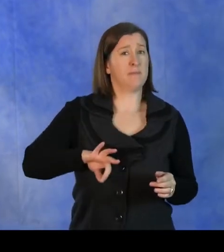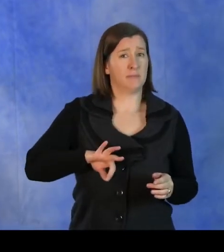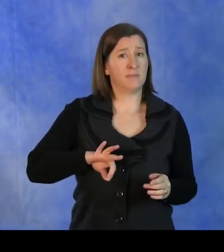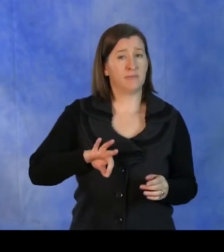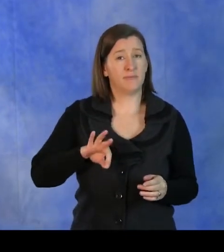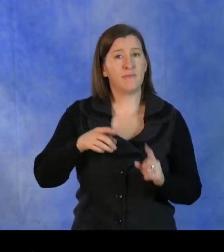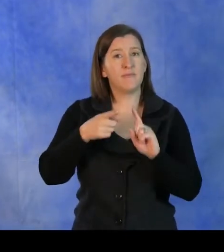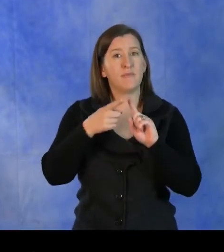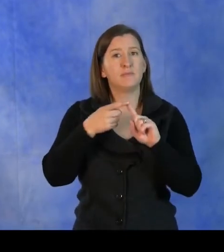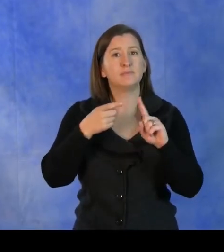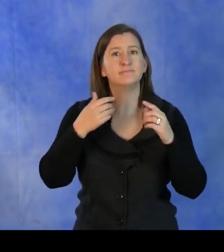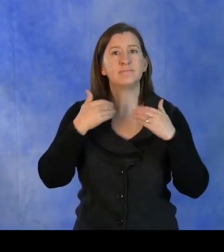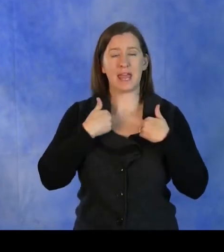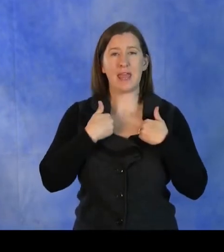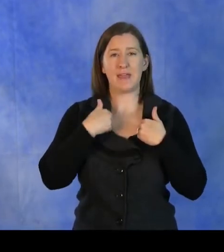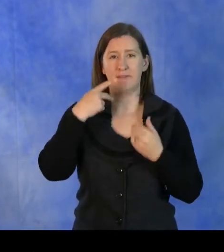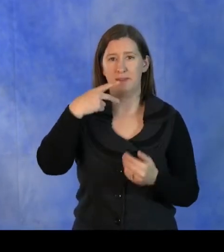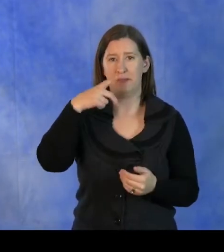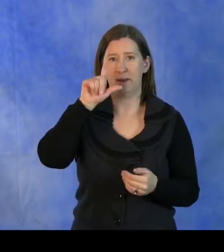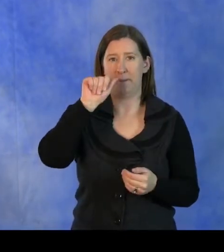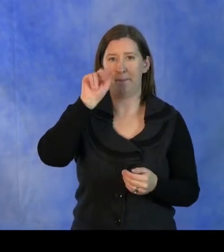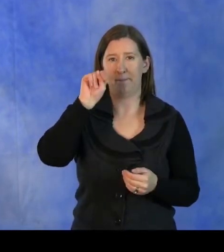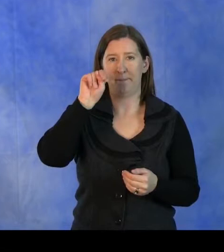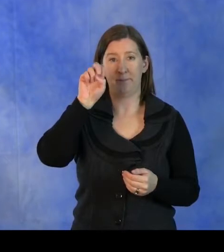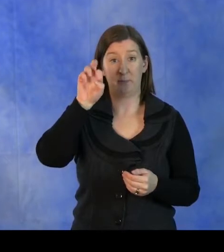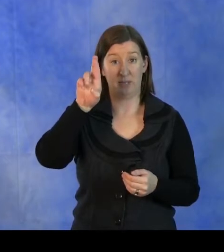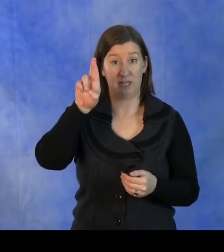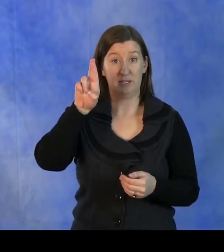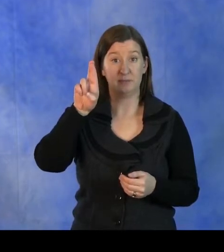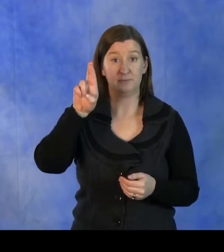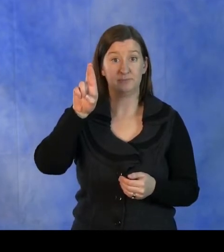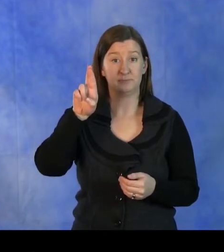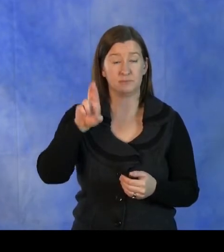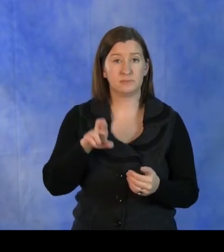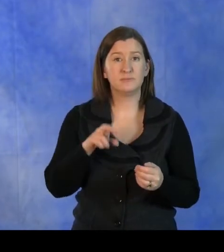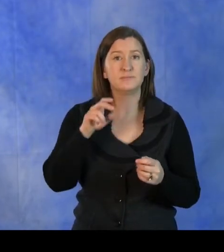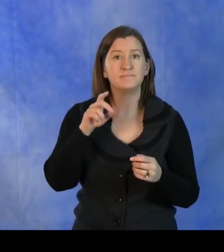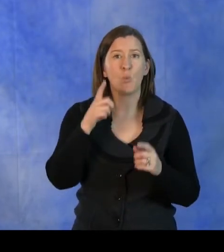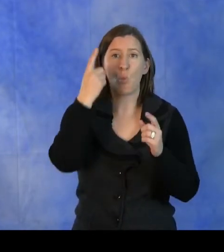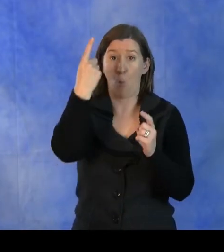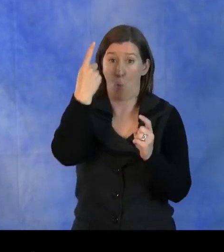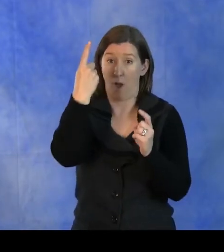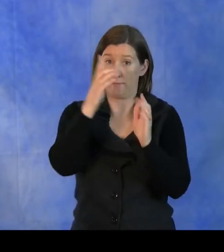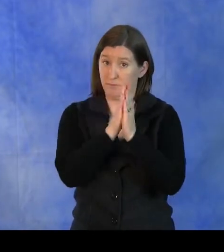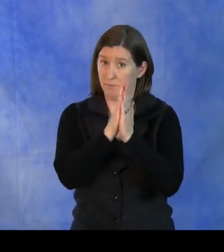Some kids really benefit from having a planner.